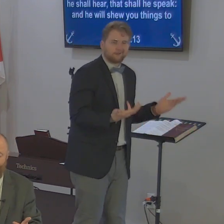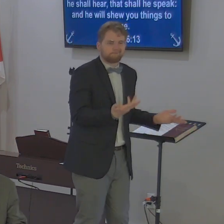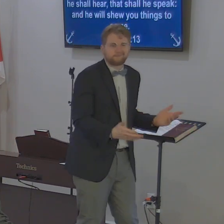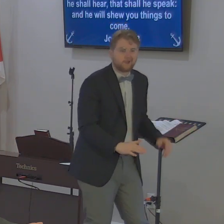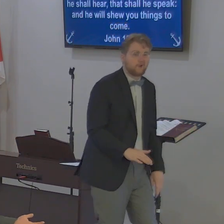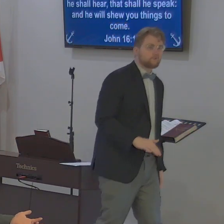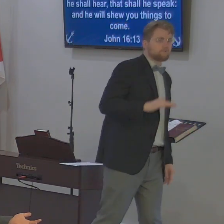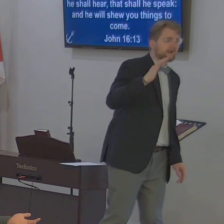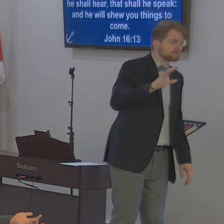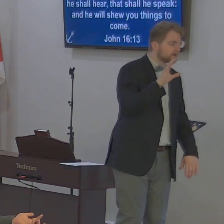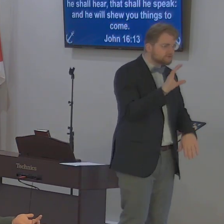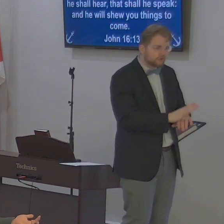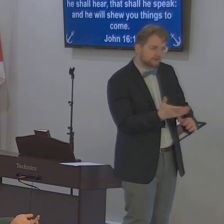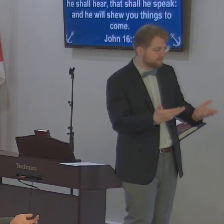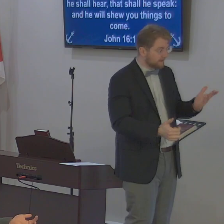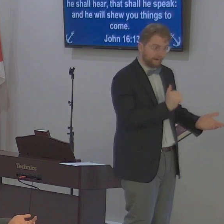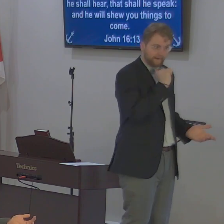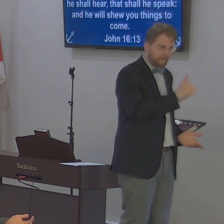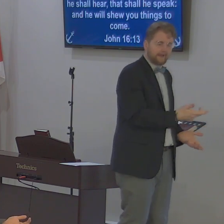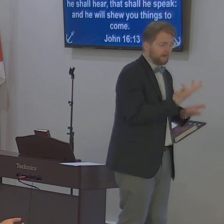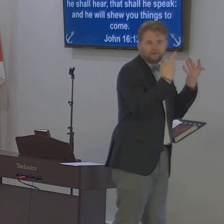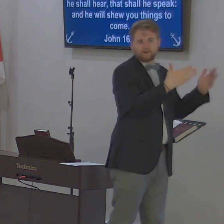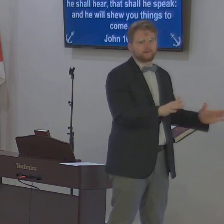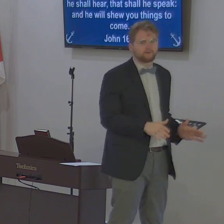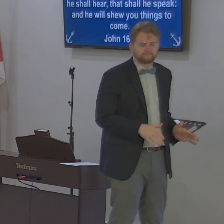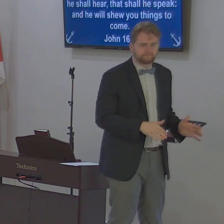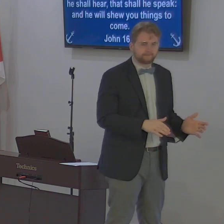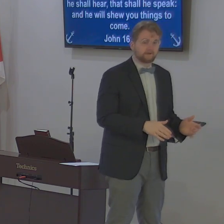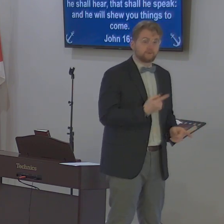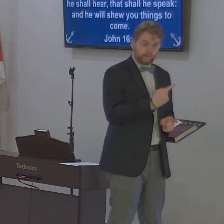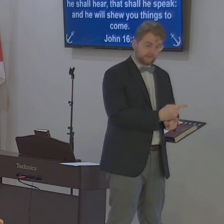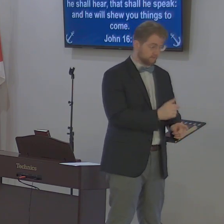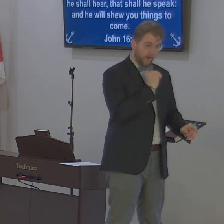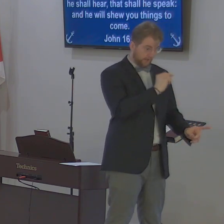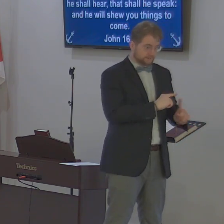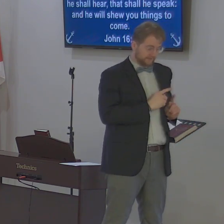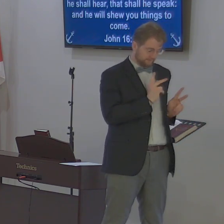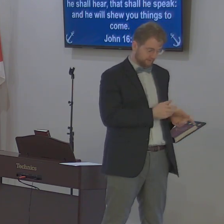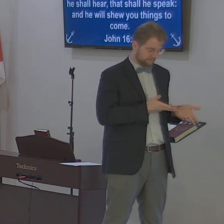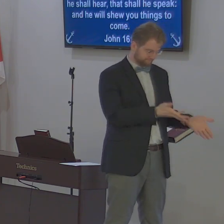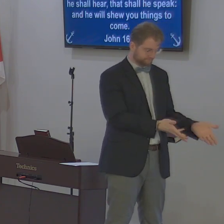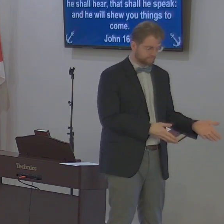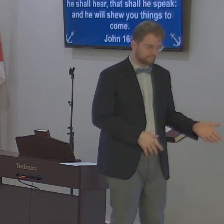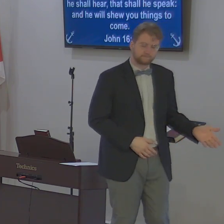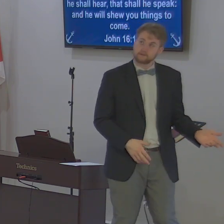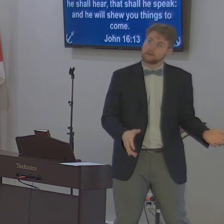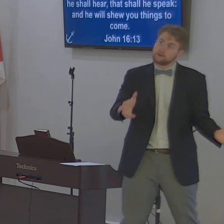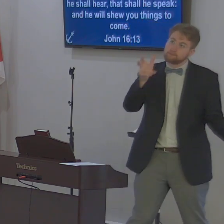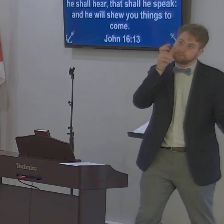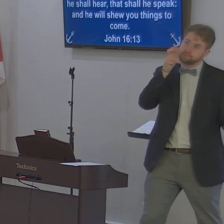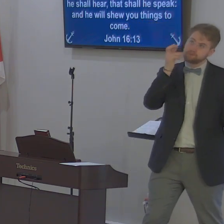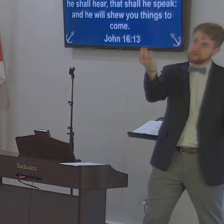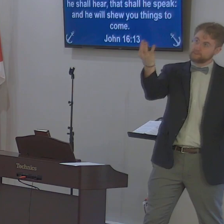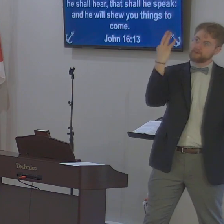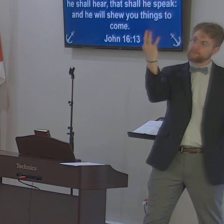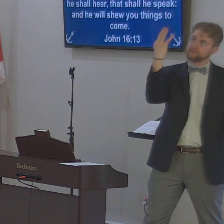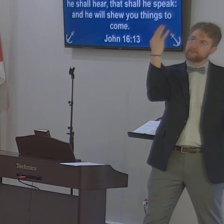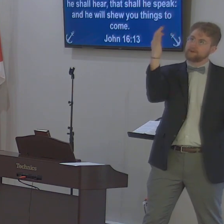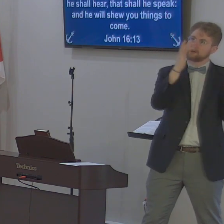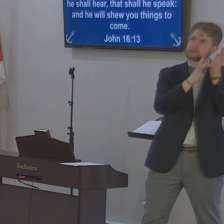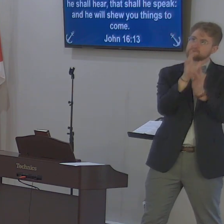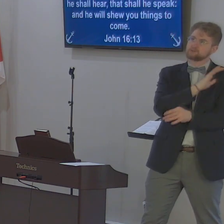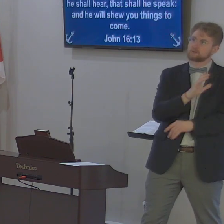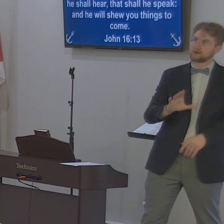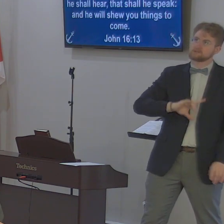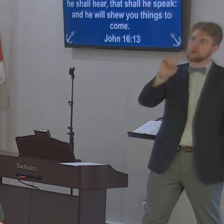they've never stepped to church a day in their life. And they hear the preaching or somebody announces to them that Jesus Christ is the only way. There's